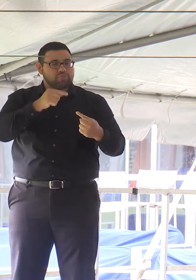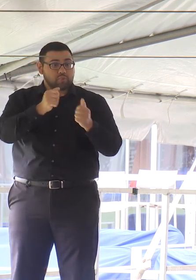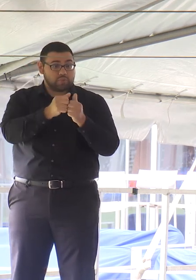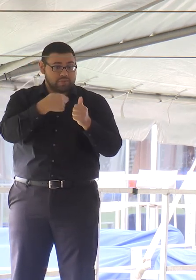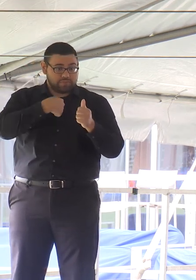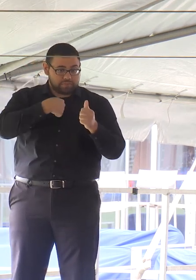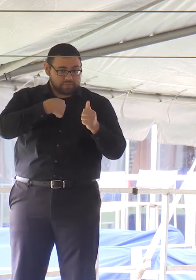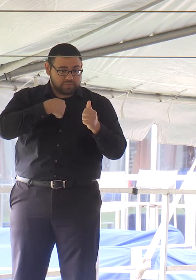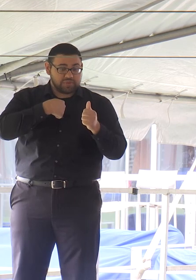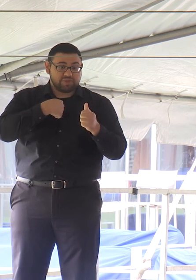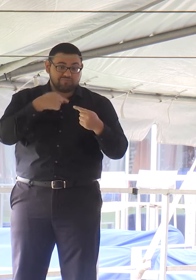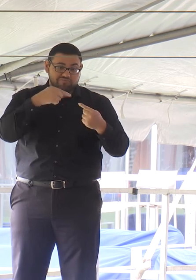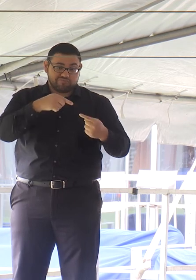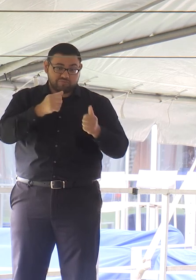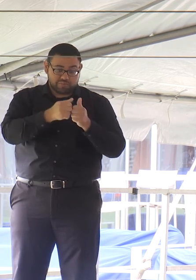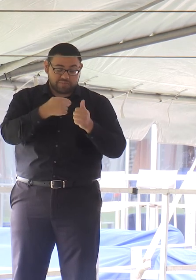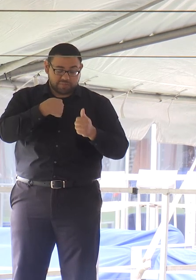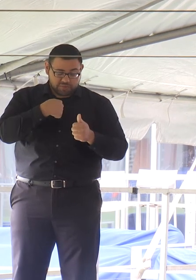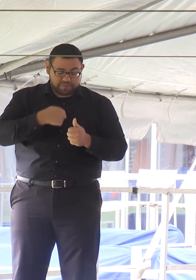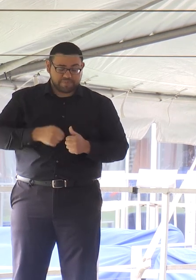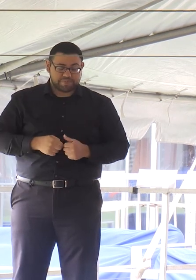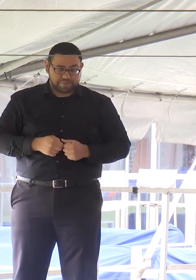me, and